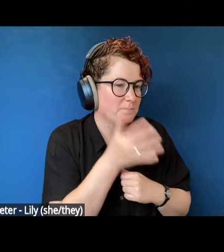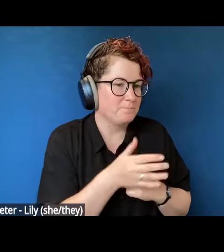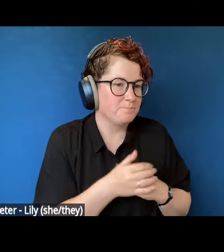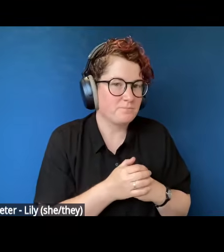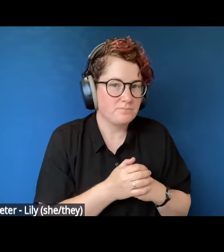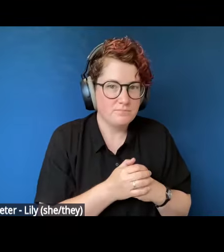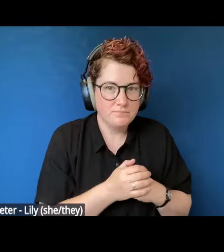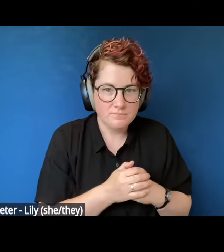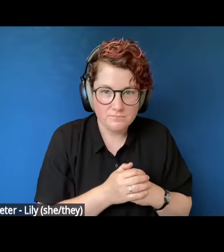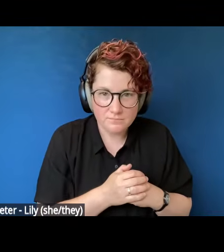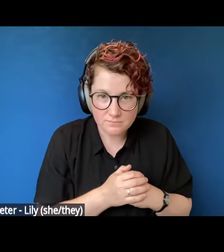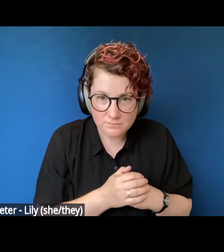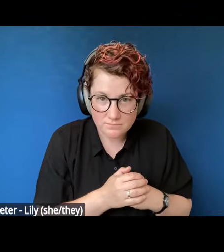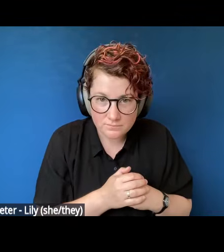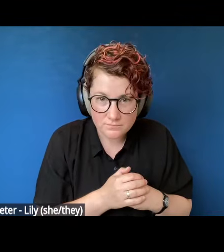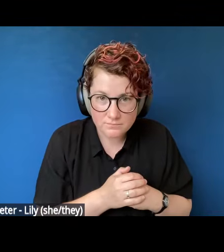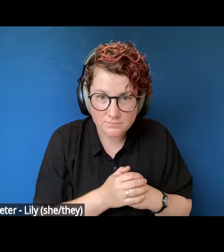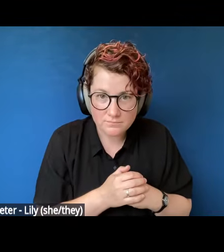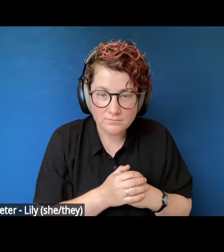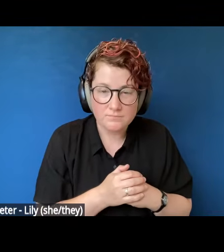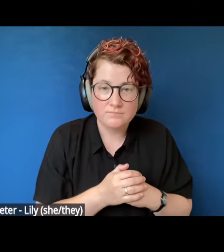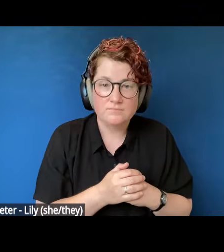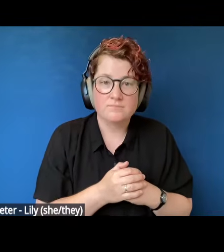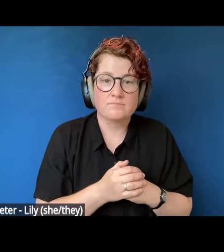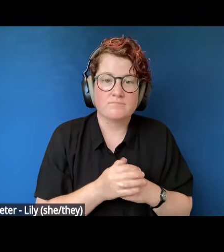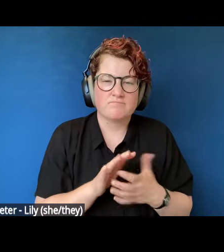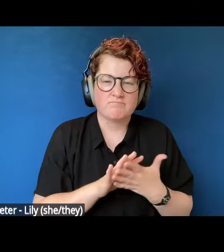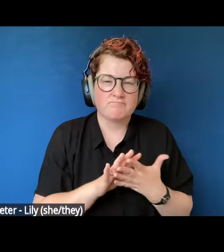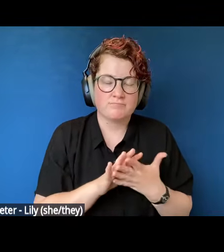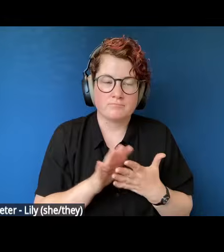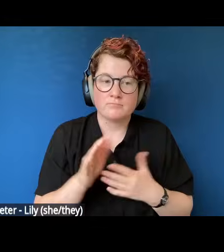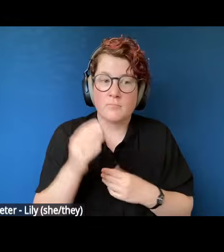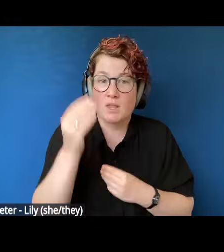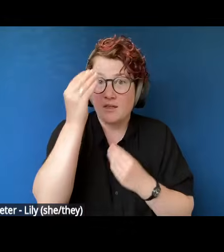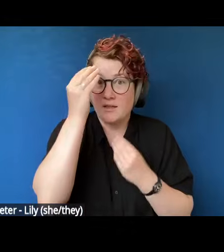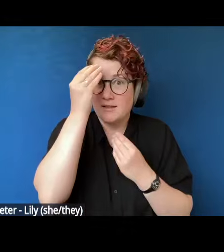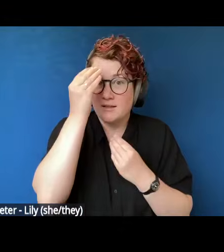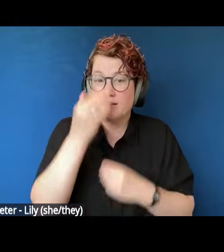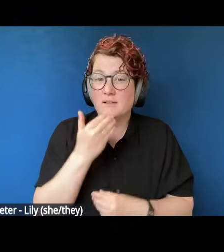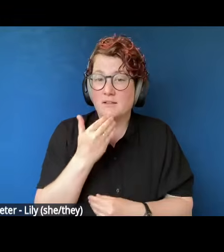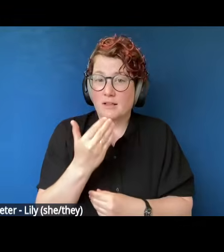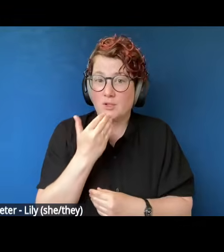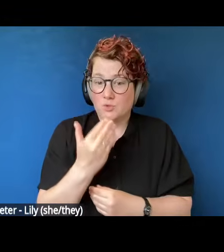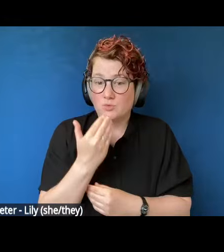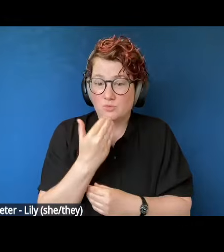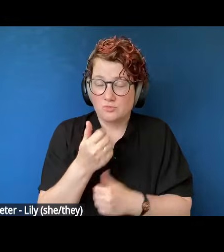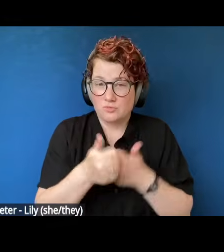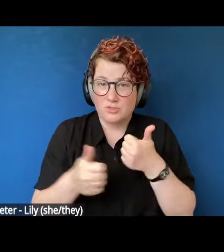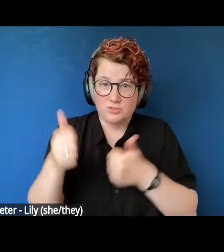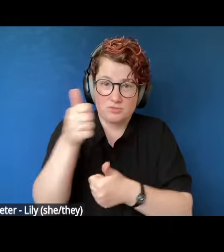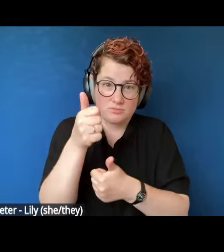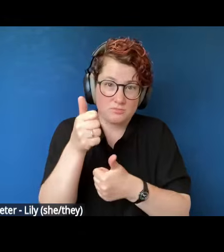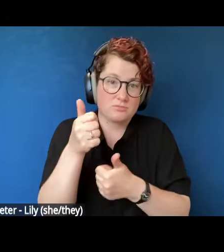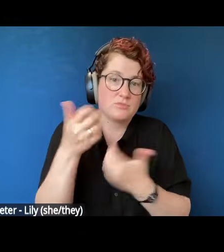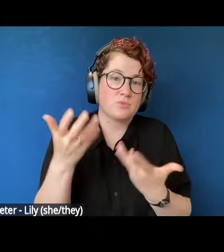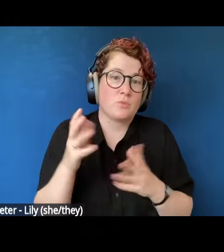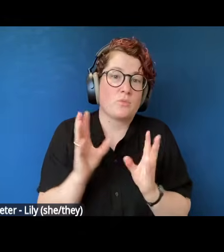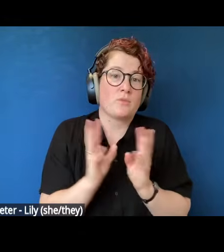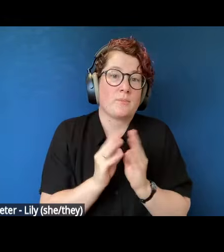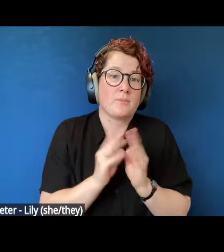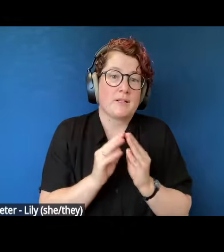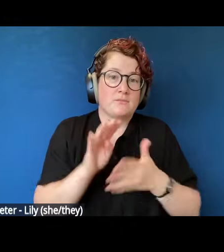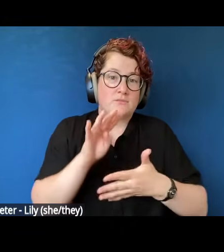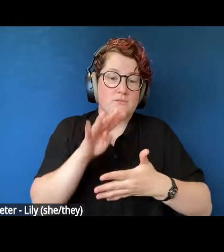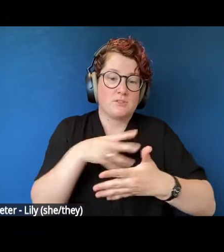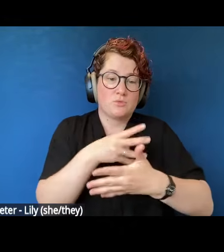Thank you. And through the chair, you will find 26-27 Board of Education meeting, recommended meeting schedule on page 149